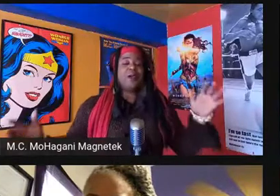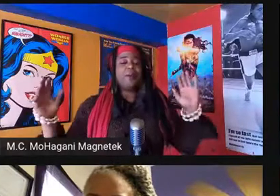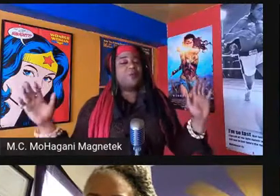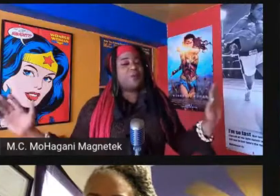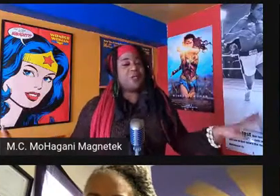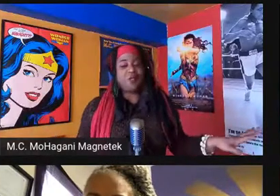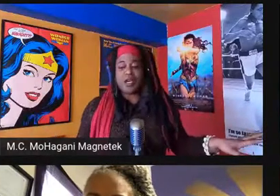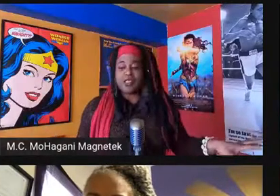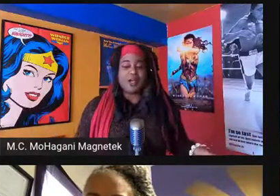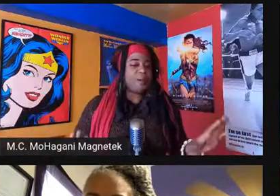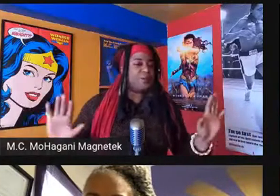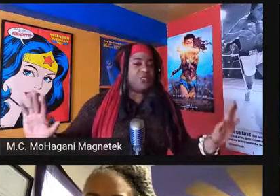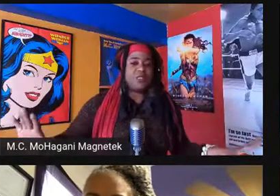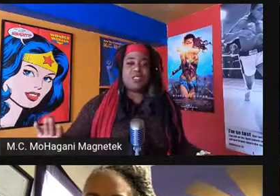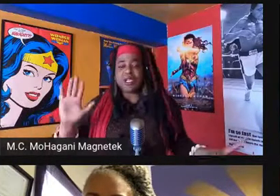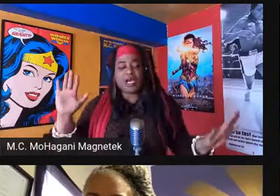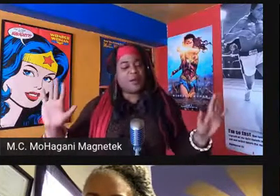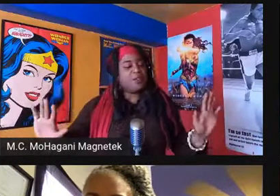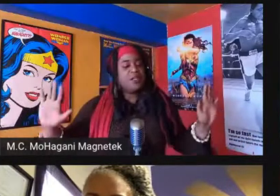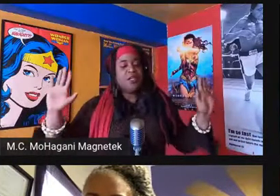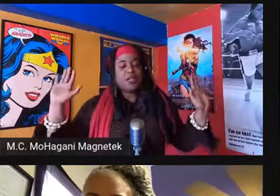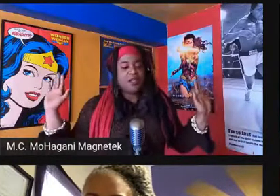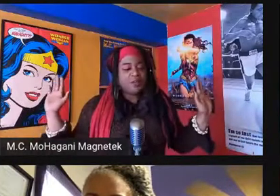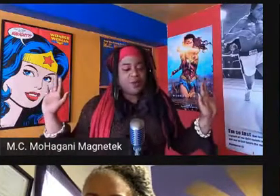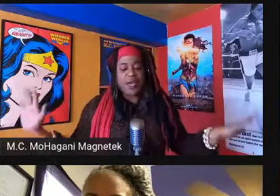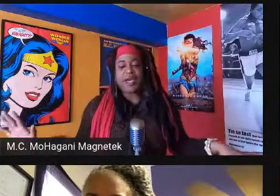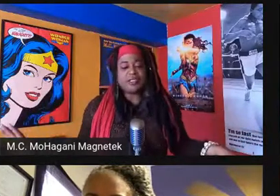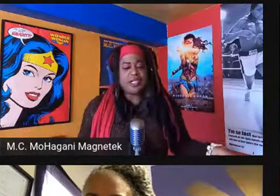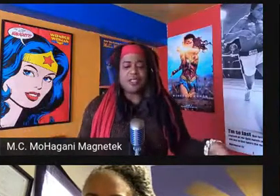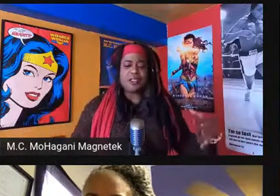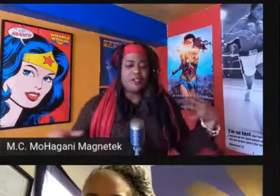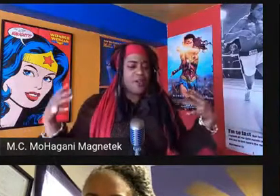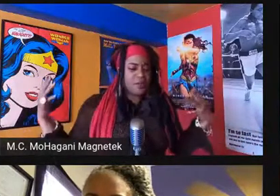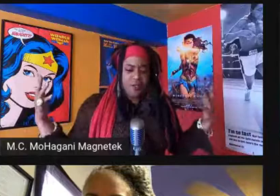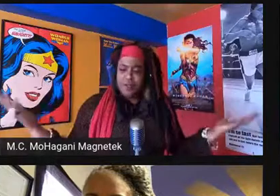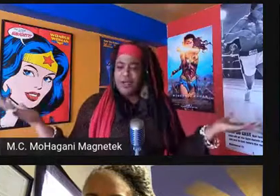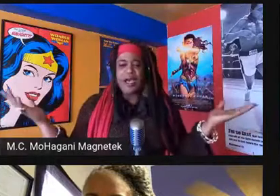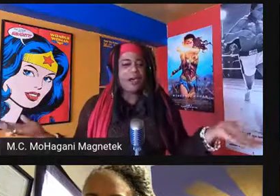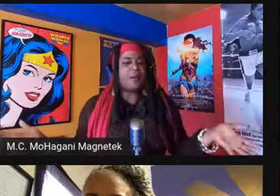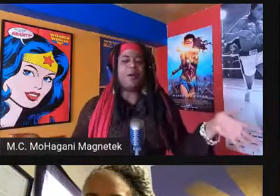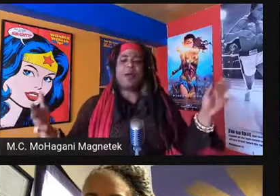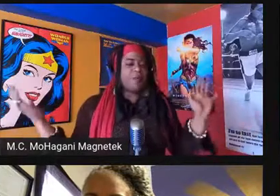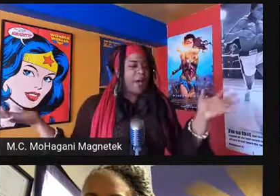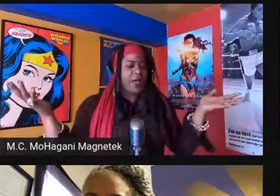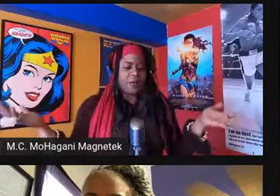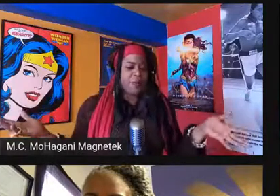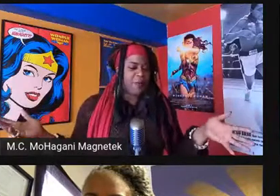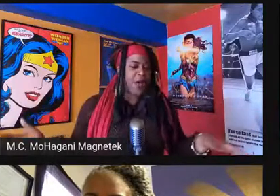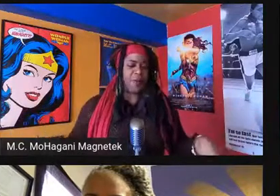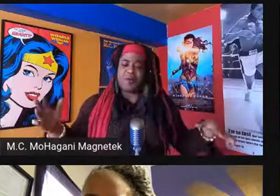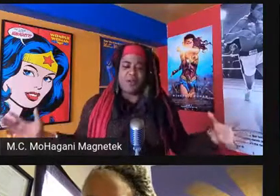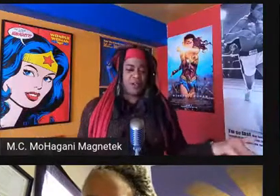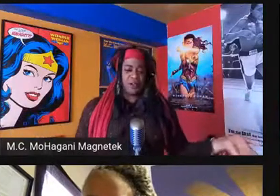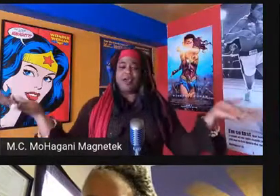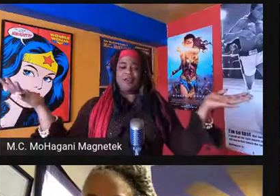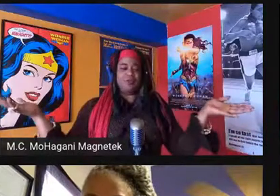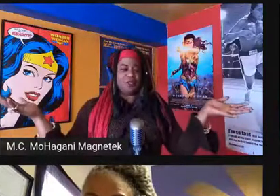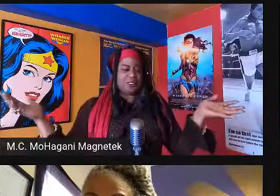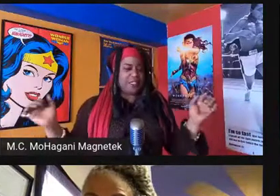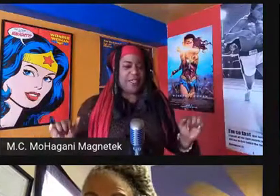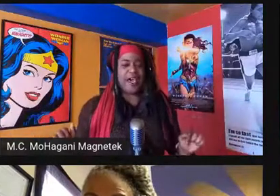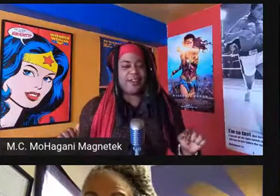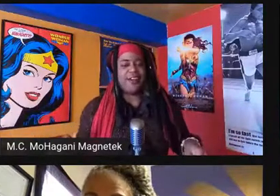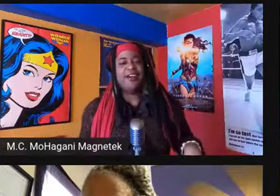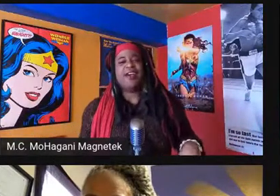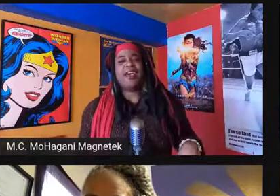And best believe when the other opportunities comes, you know, the way I see it is, you know, like when I come up, everybody come up around me. We're going to like do